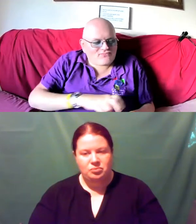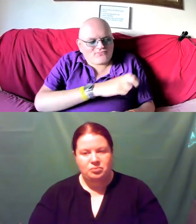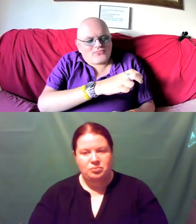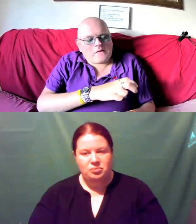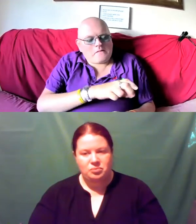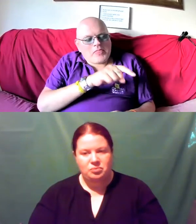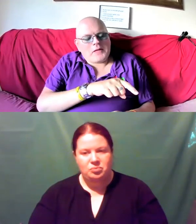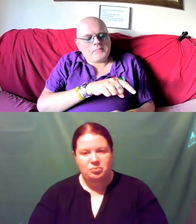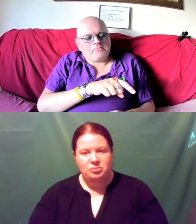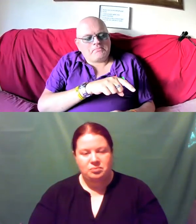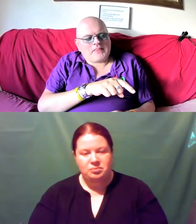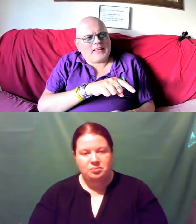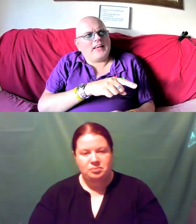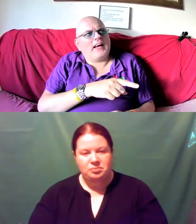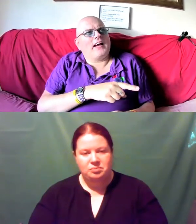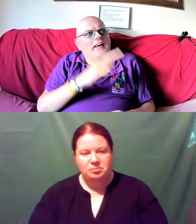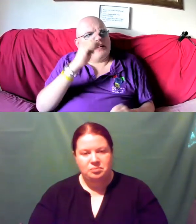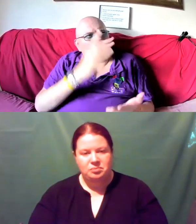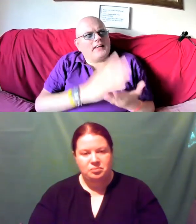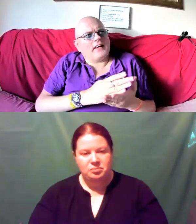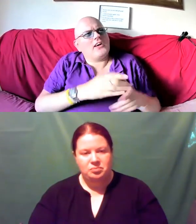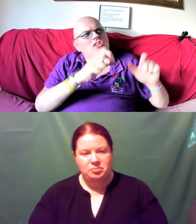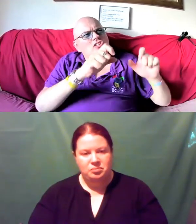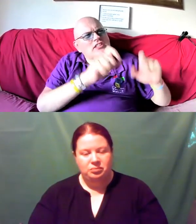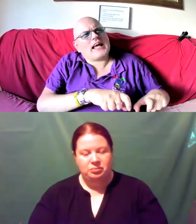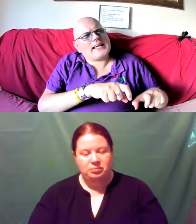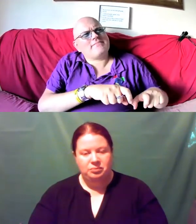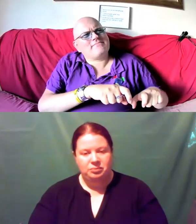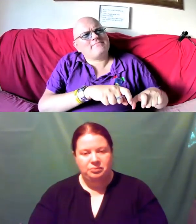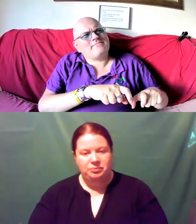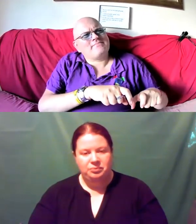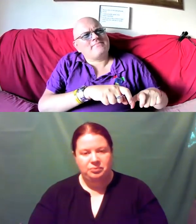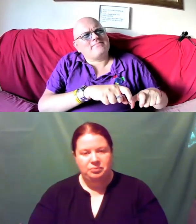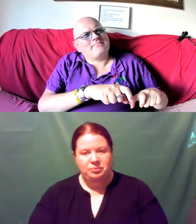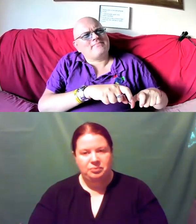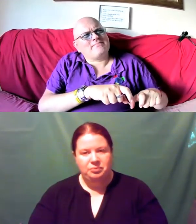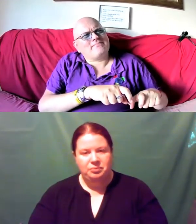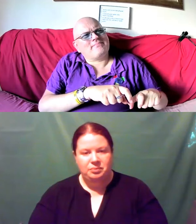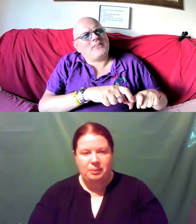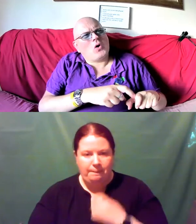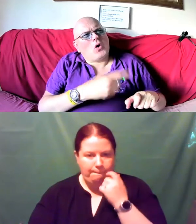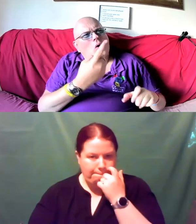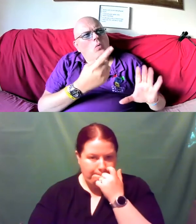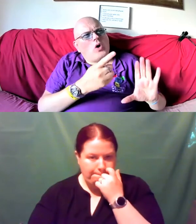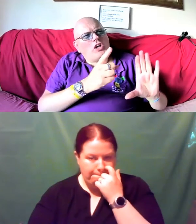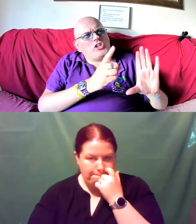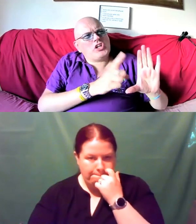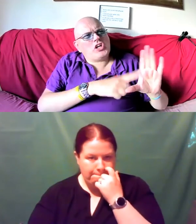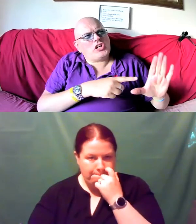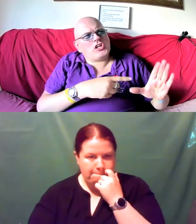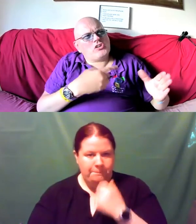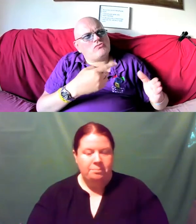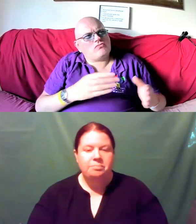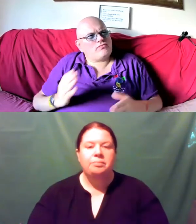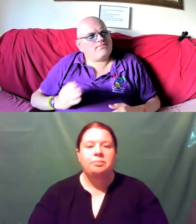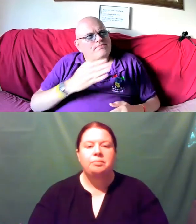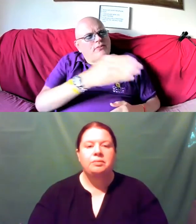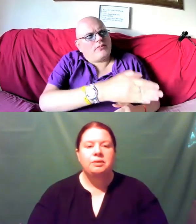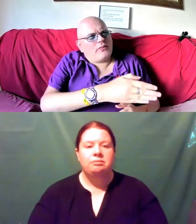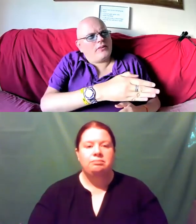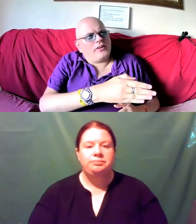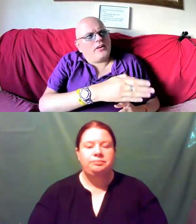he just made a decision to stay on. He'd, you know, had a return ticket from a one-year trip. He